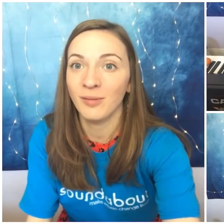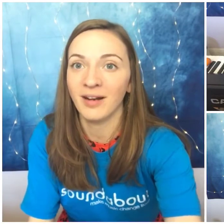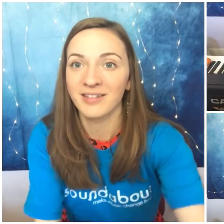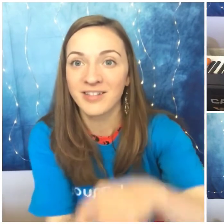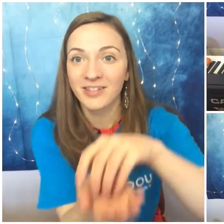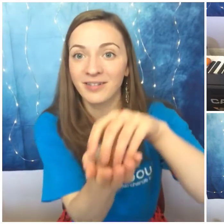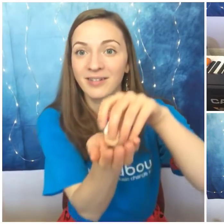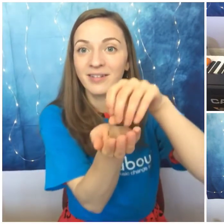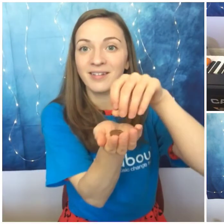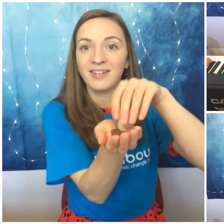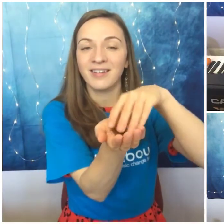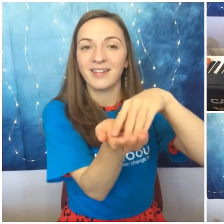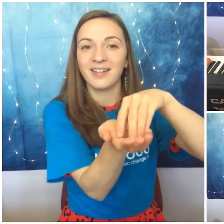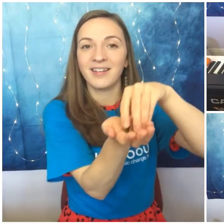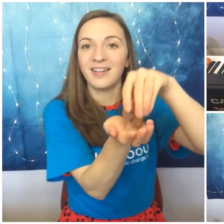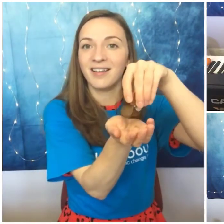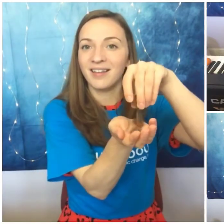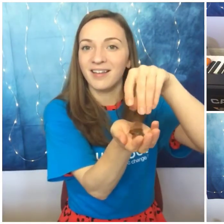so much